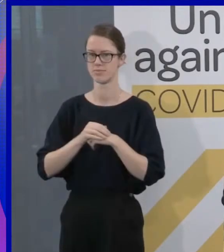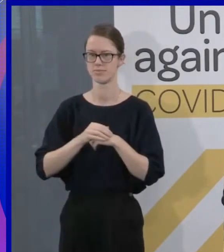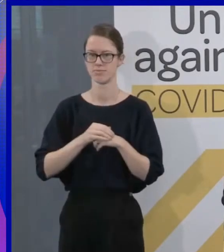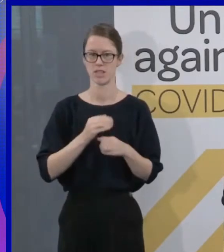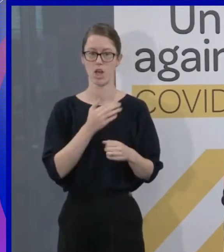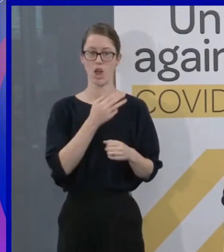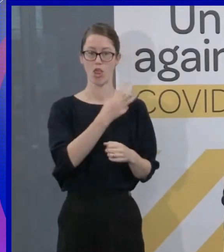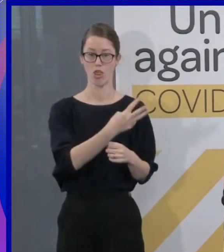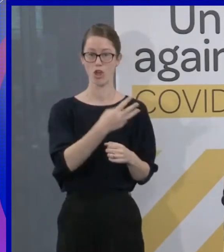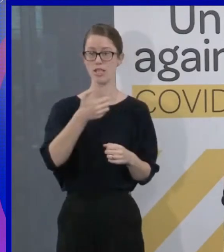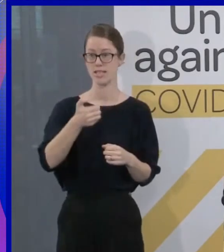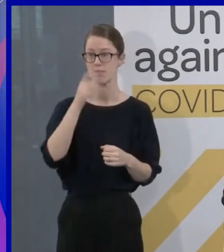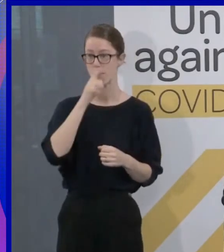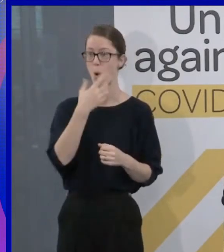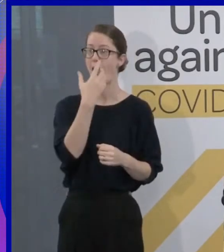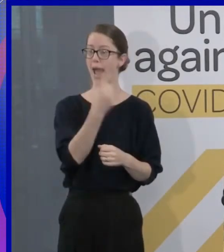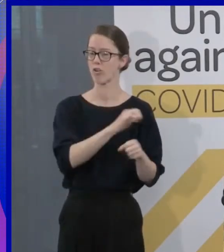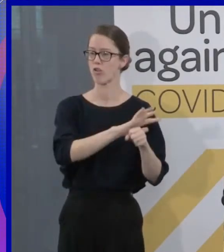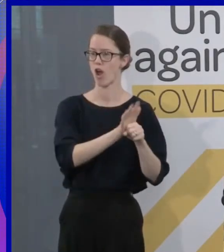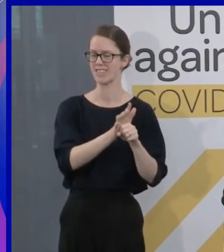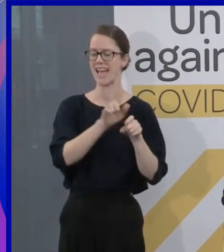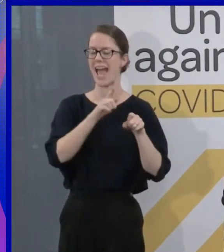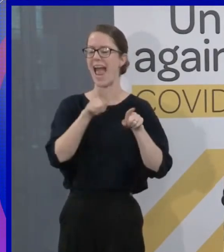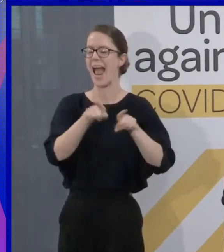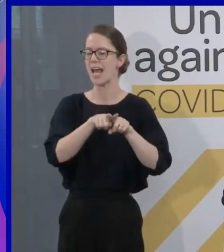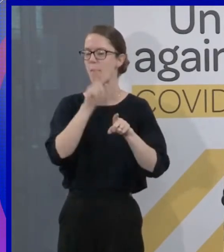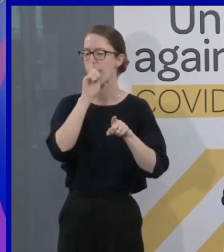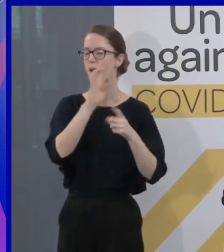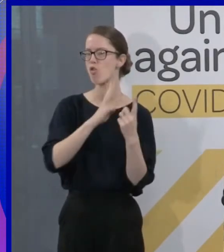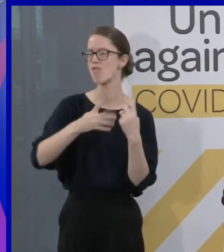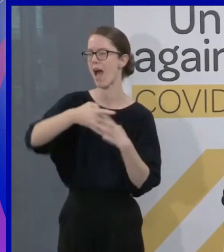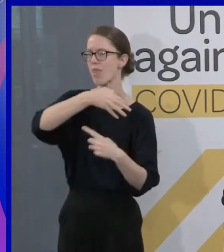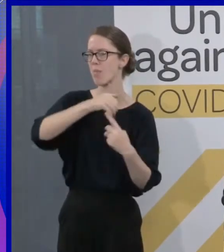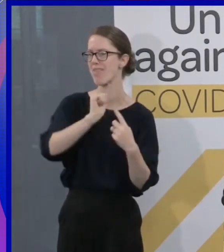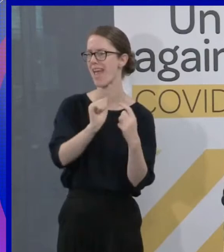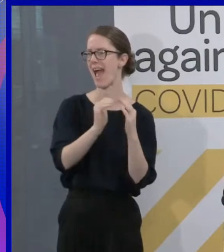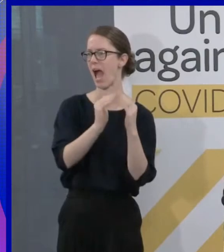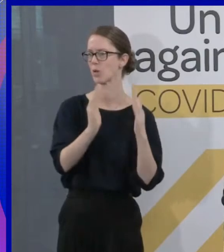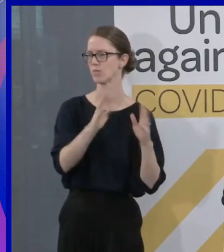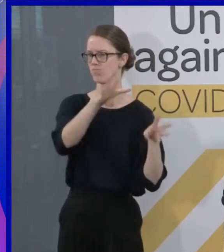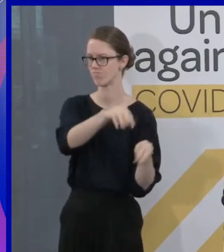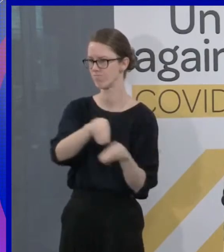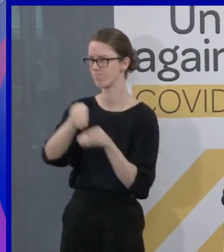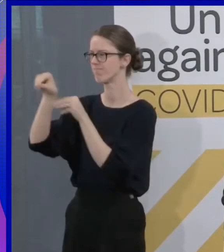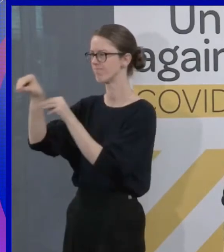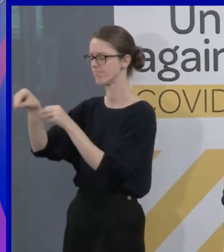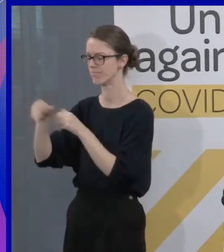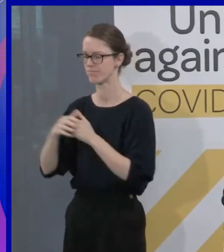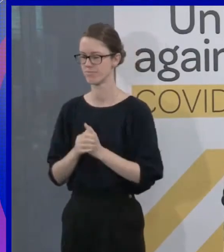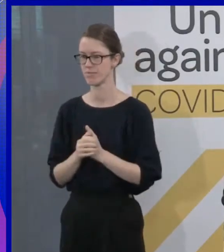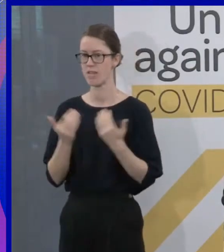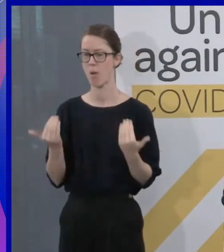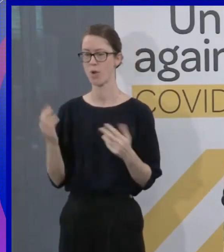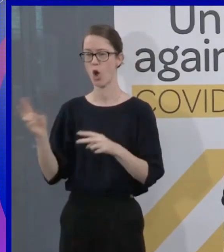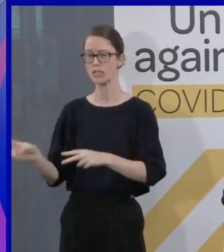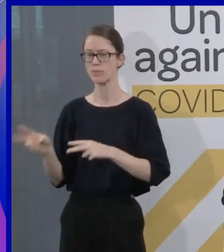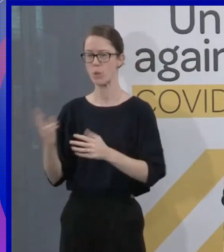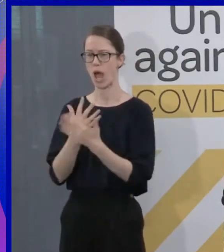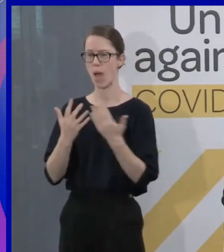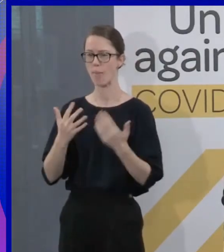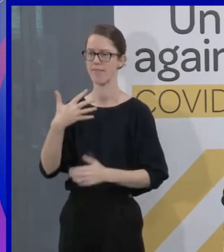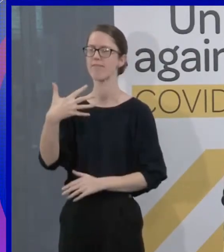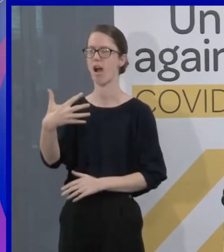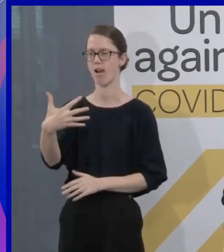36 people who have tested positive and household contacts. There are 5 people receiving hospital level care